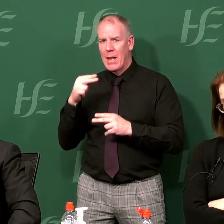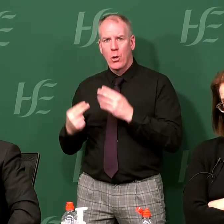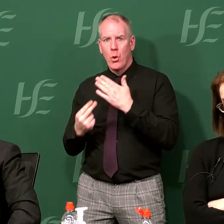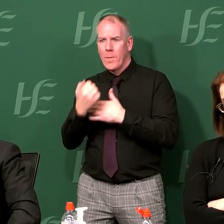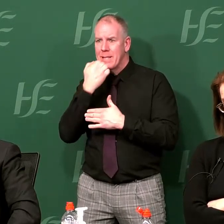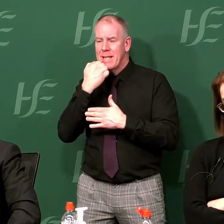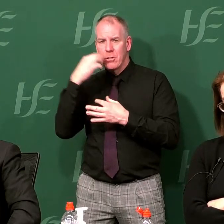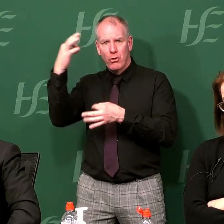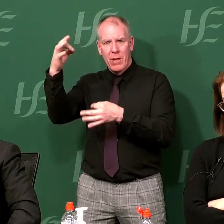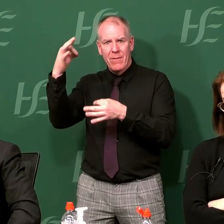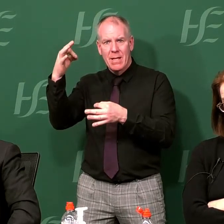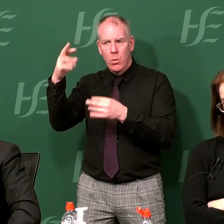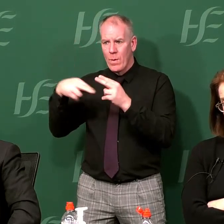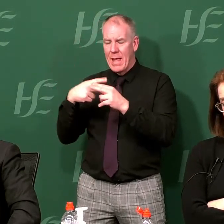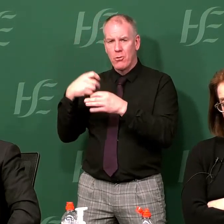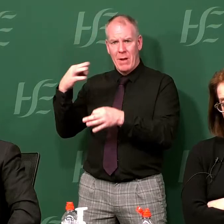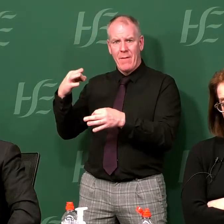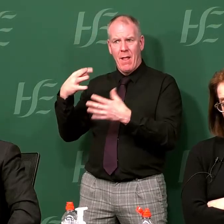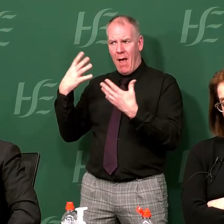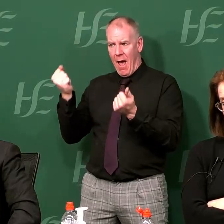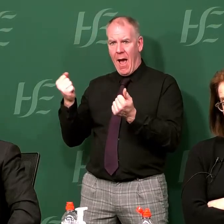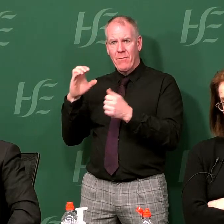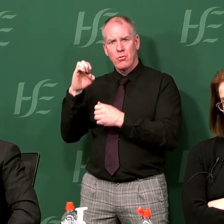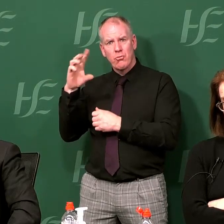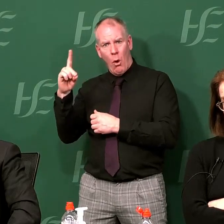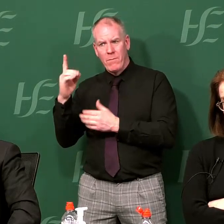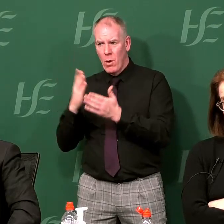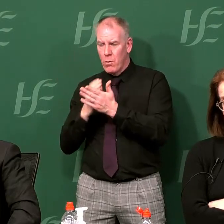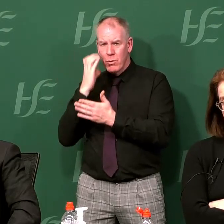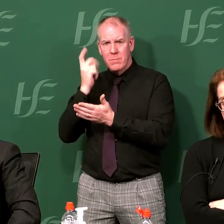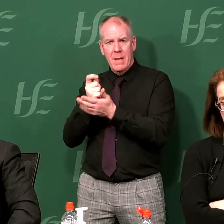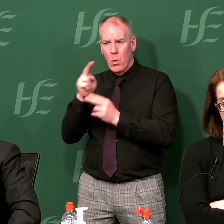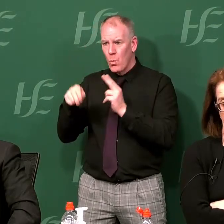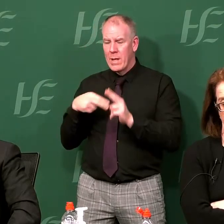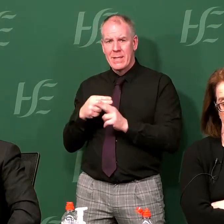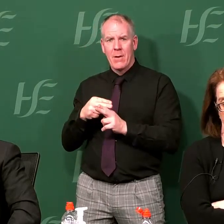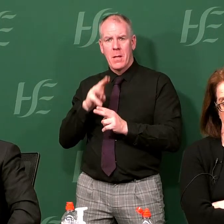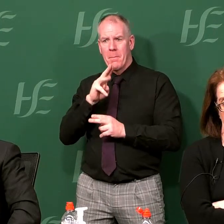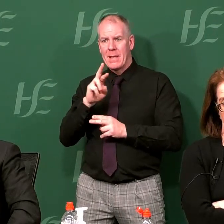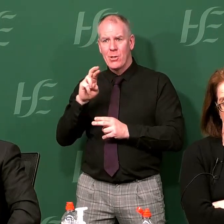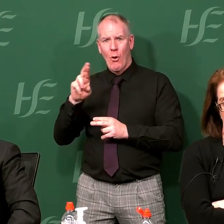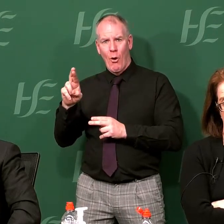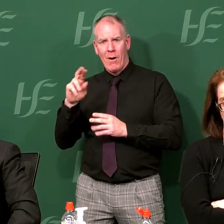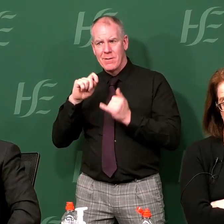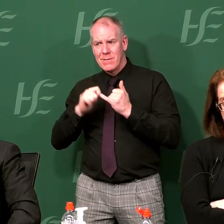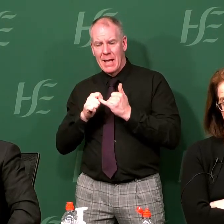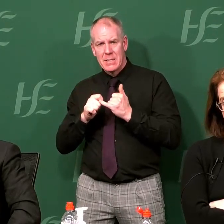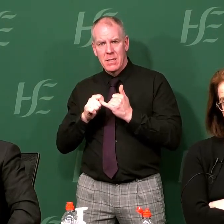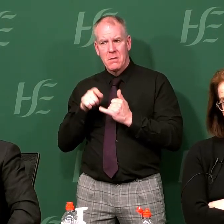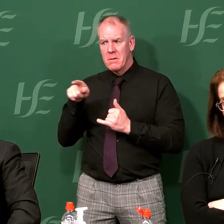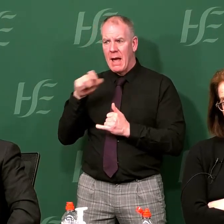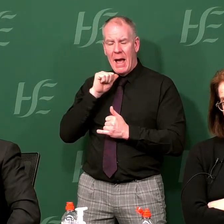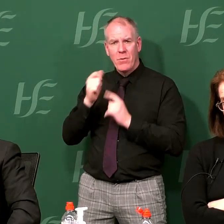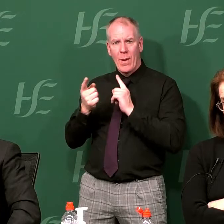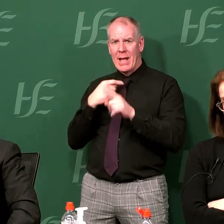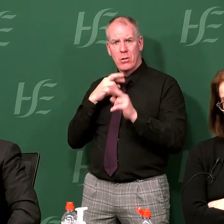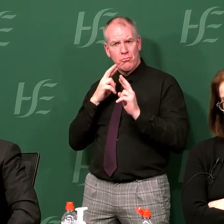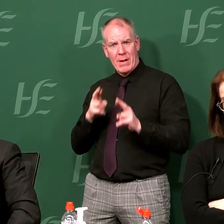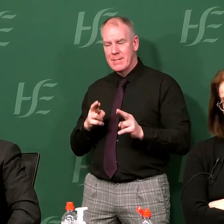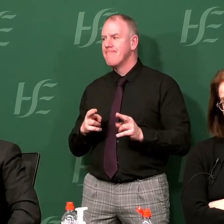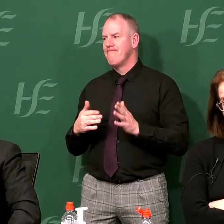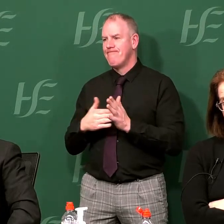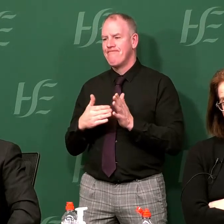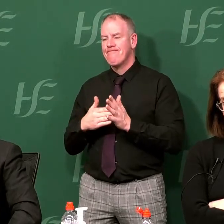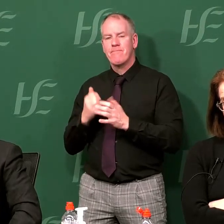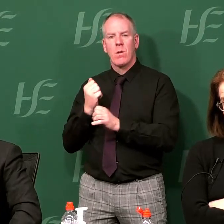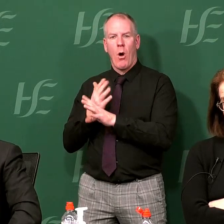now, despite the fact that they did have COVID over Christmas, they just couldn't get a confirmatory PCR. So just to be clear, those people actually have no answer right now, is that right? And all of